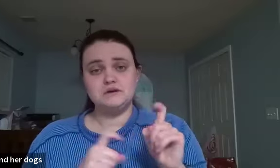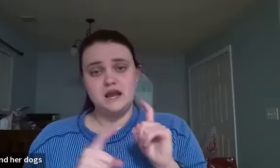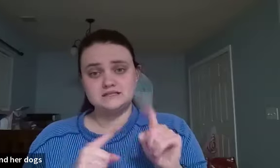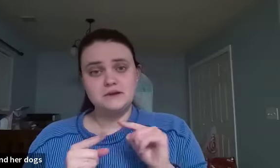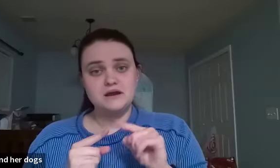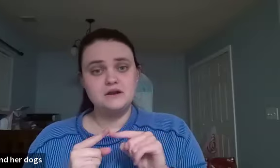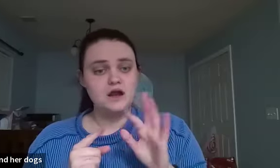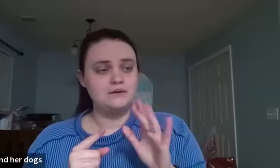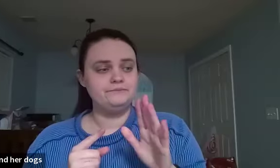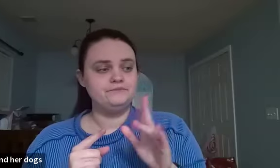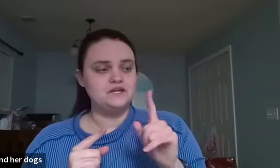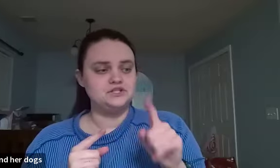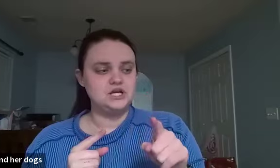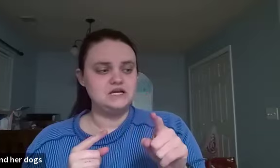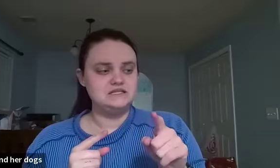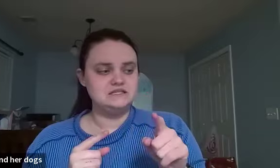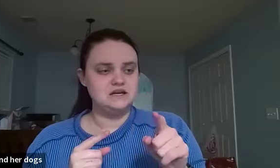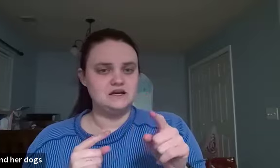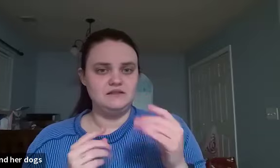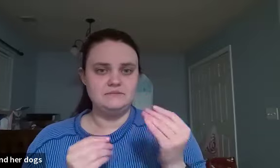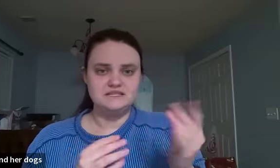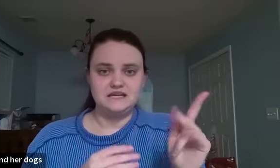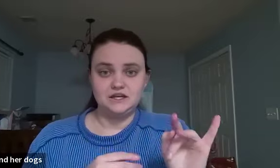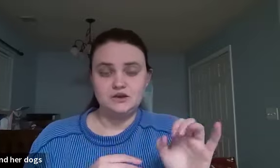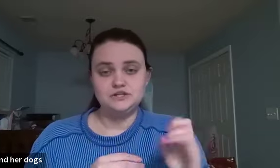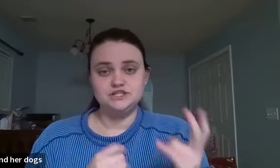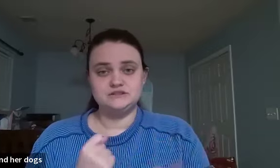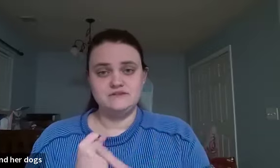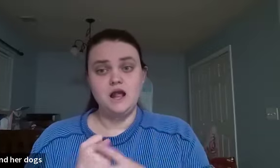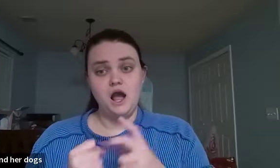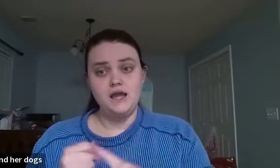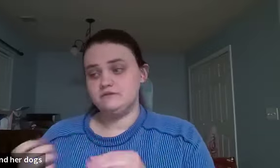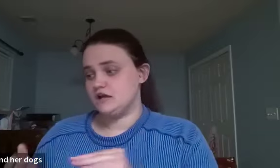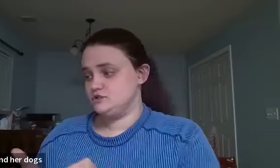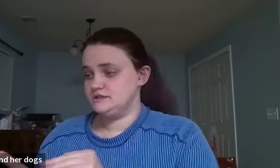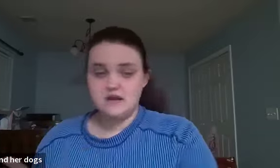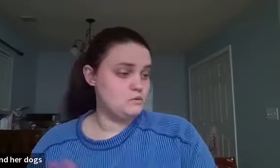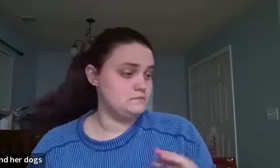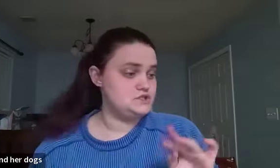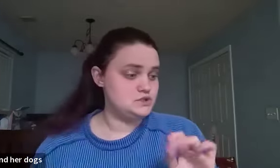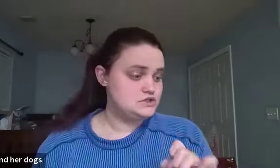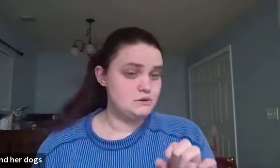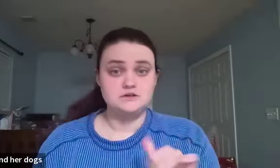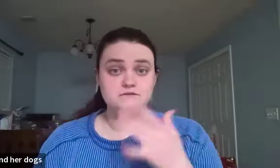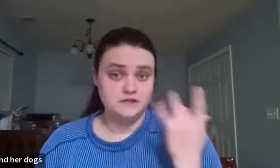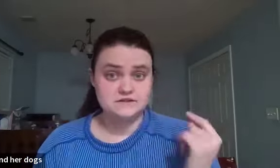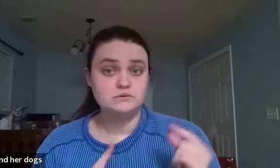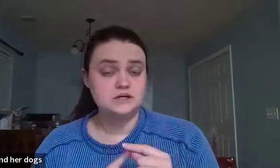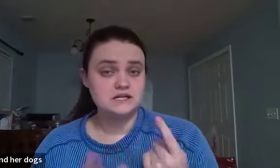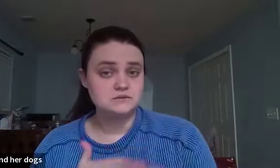you want to ask about, just let Miss Katie know and she'll save it. I've got to put down the word masseuse so I do not forget this word next